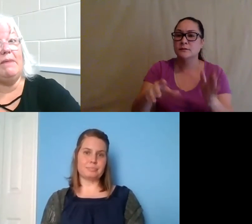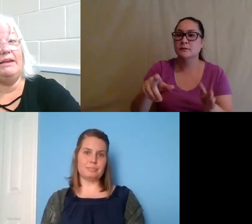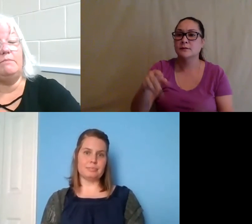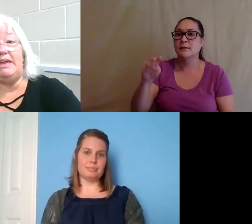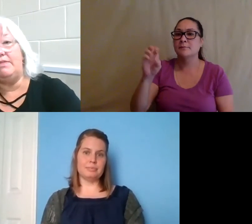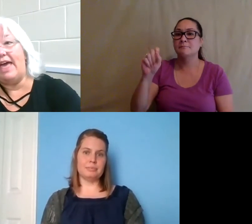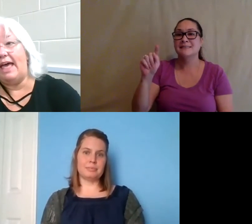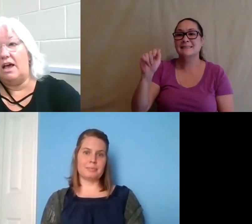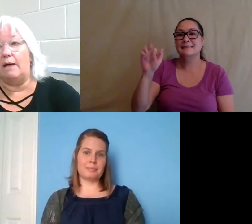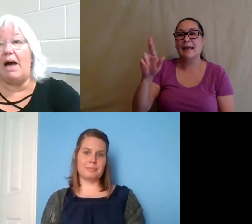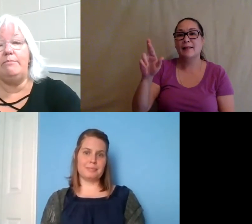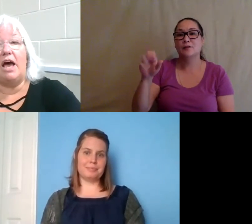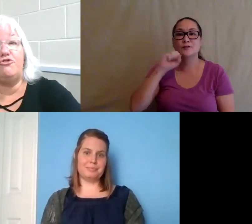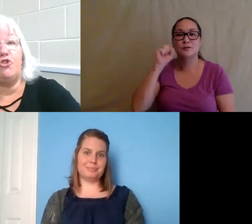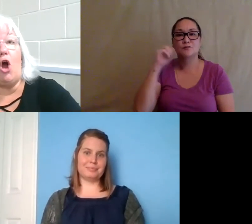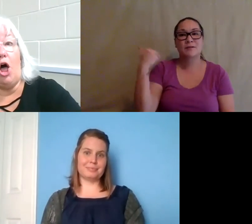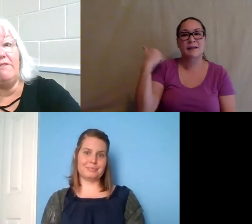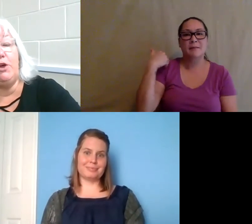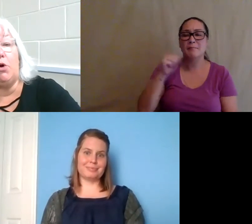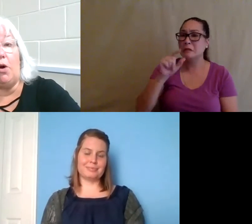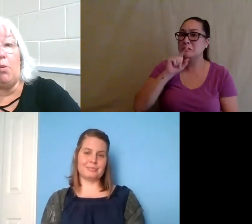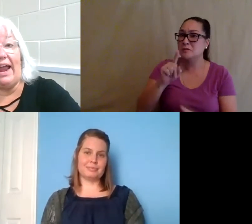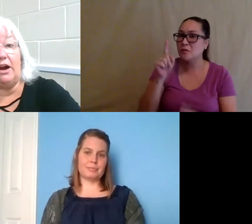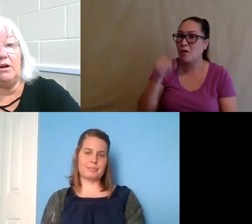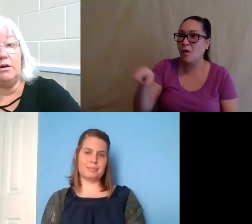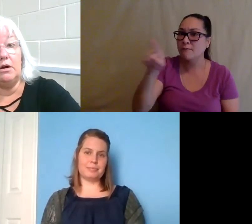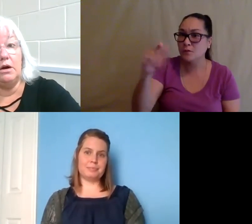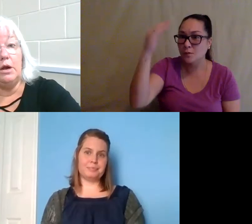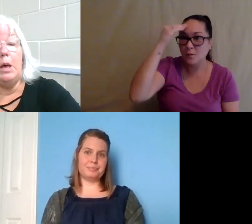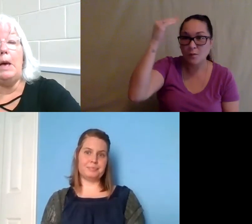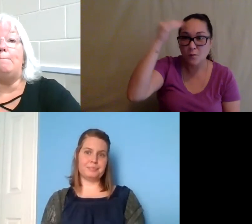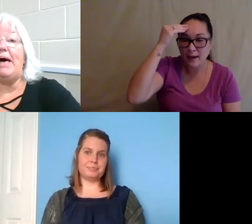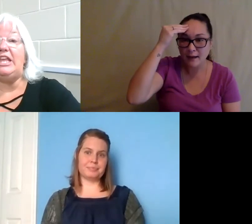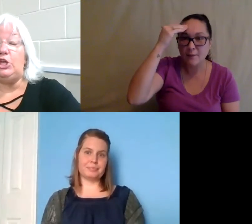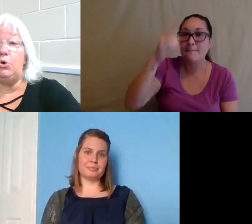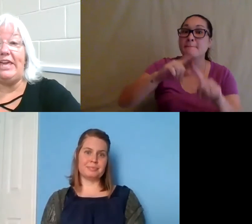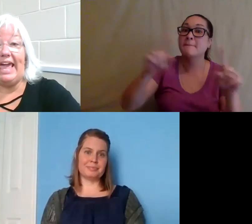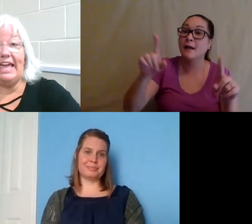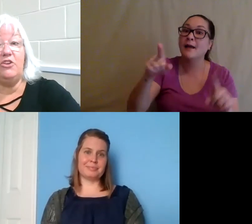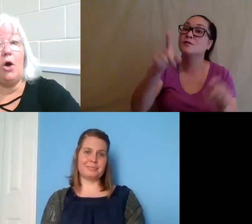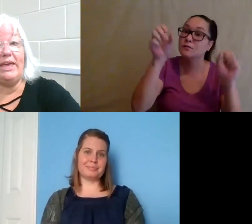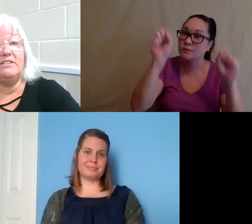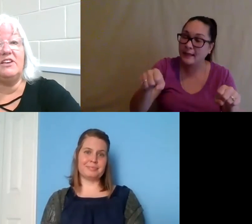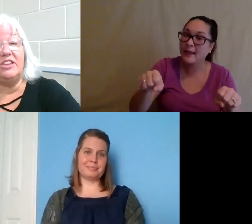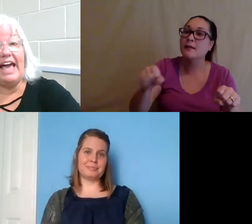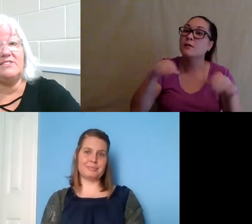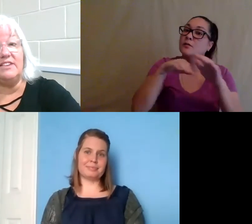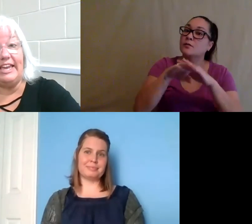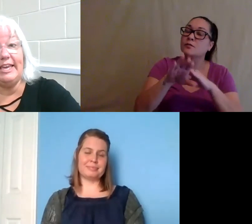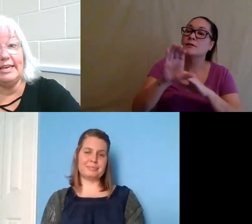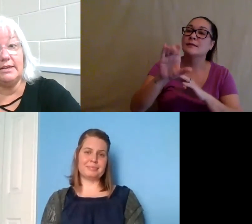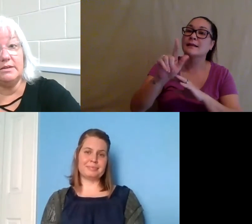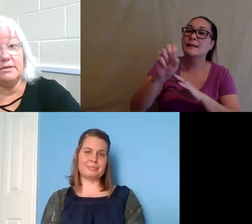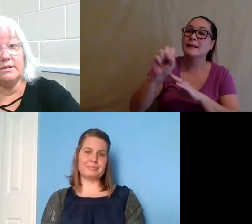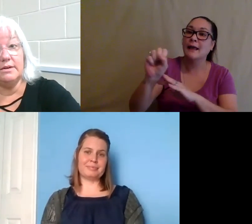Taylor reminded me that I'm not sure all of you are aware, but you can go into